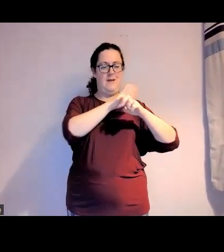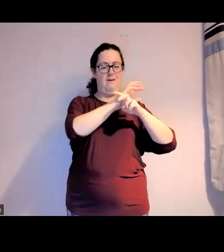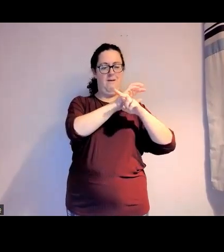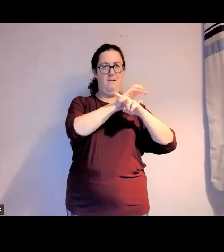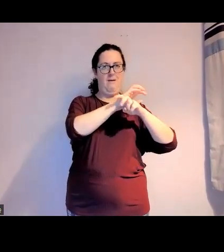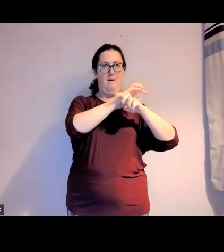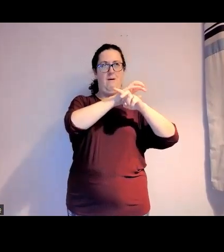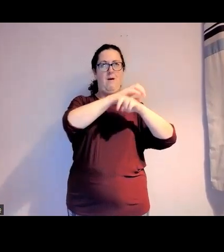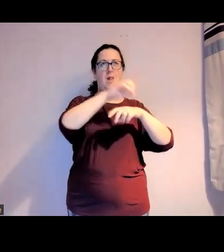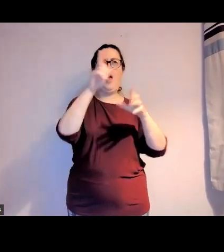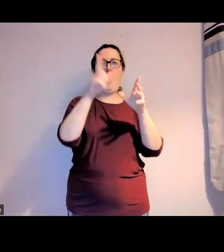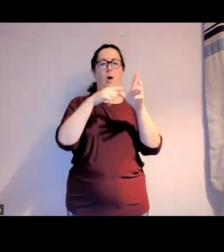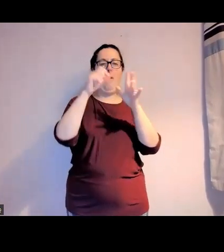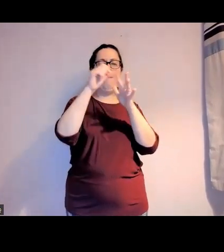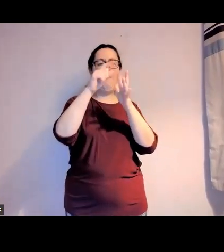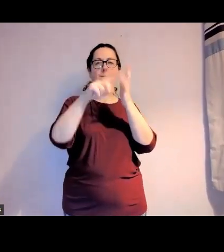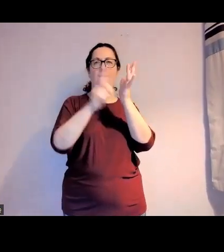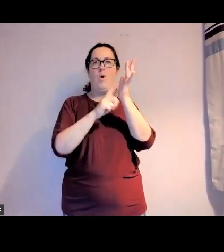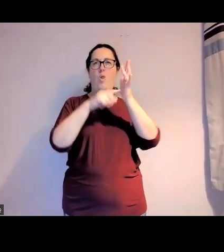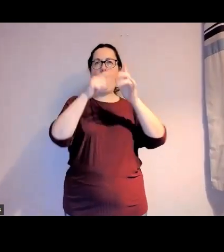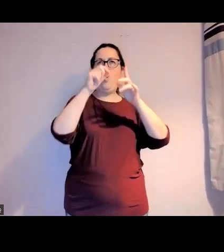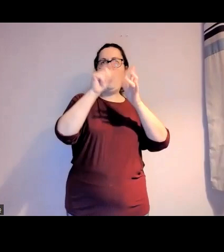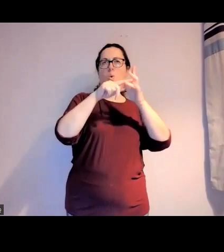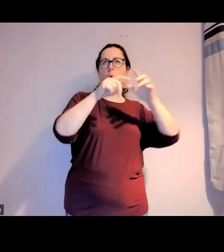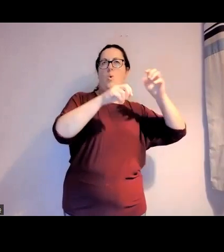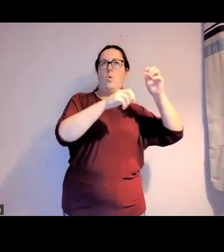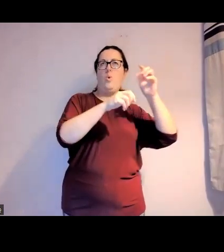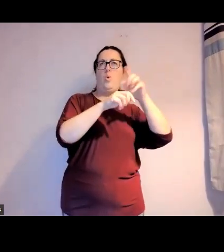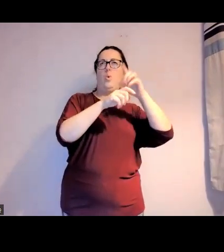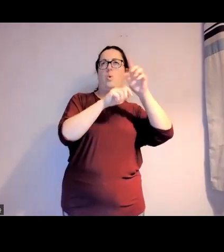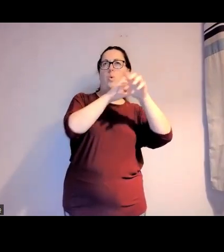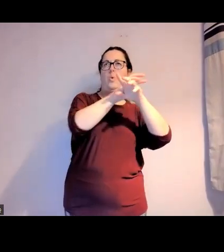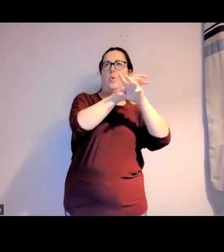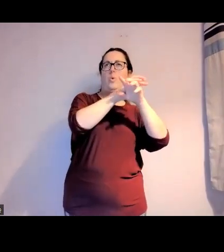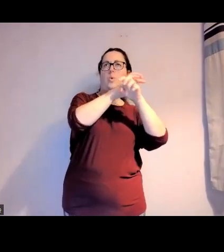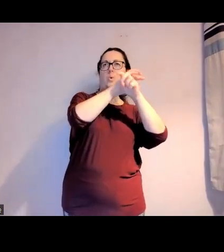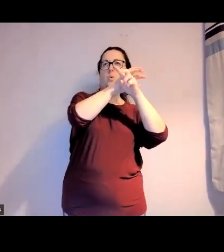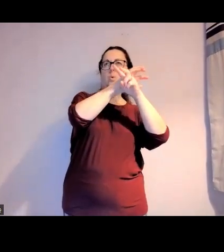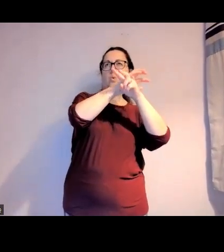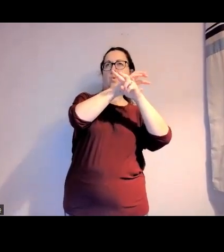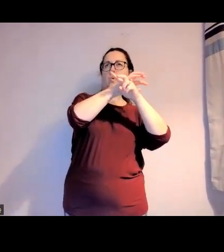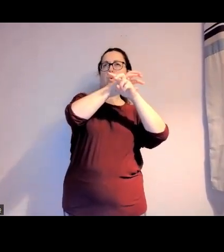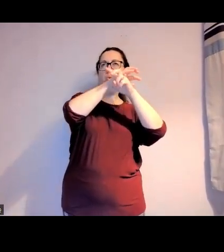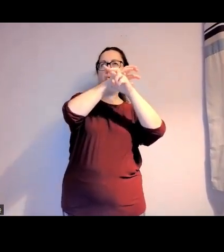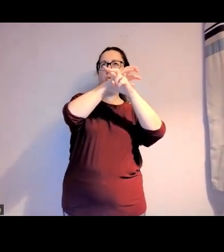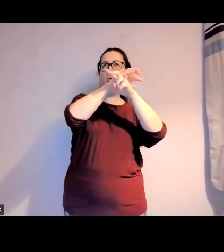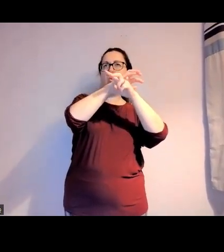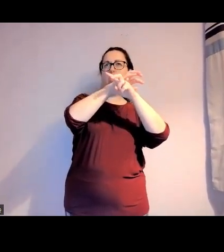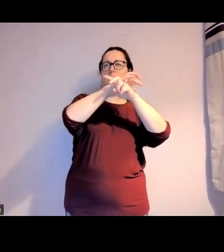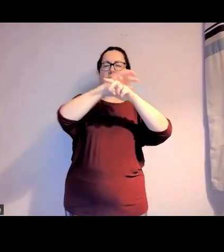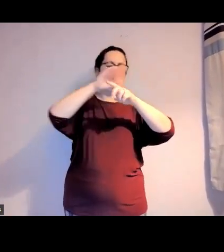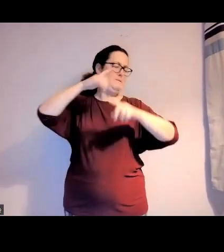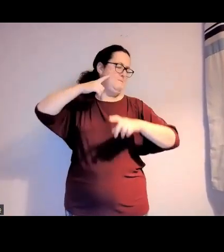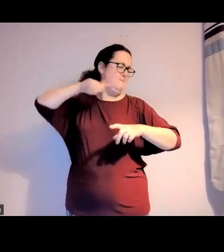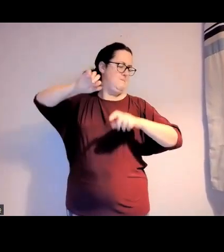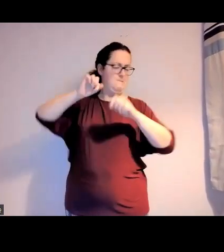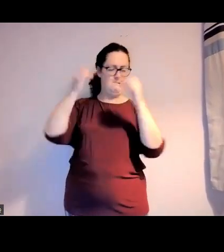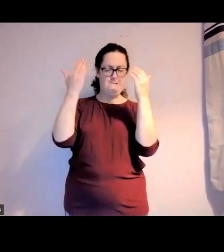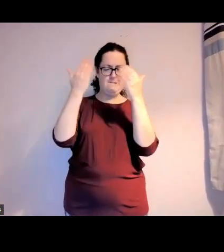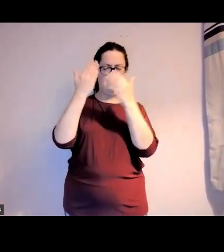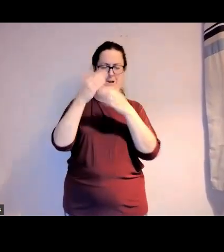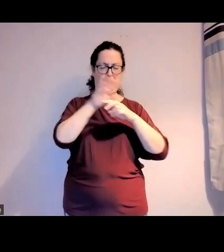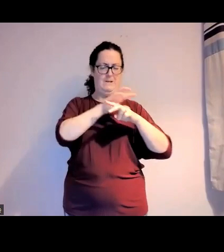Apollo, continuing, climbing, constantly upward, unyielding to the colossal dark.